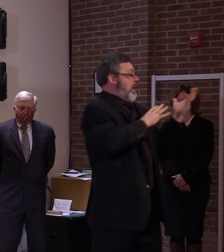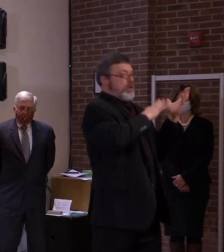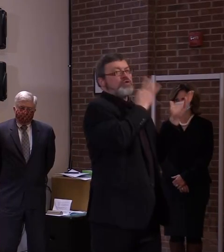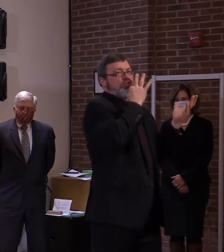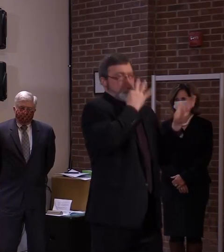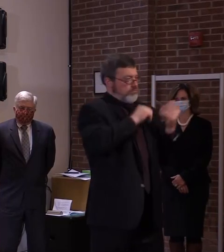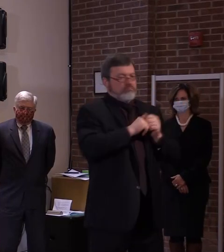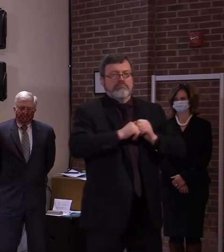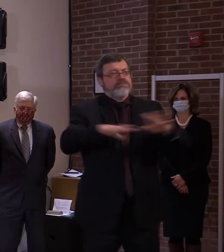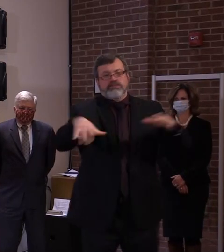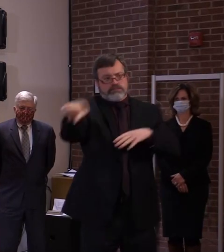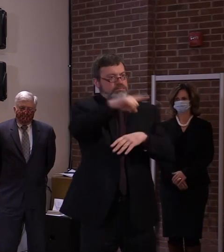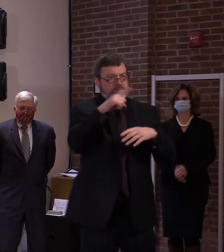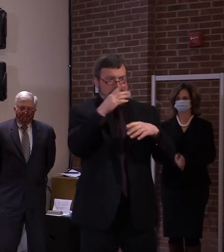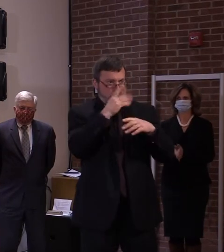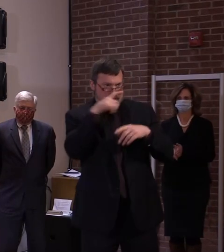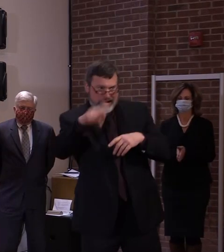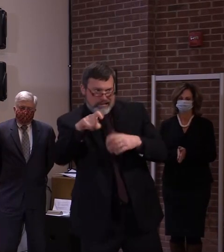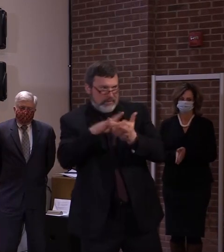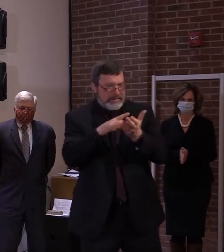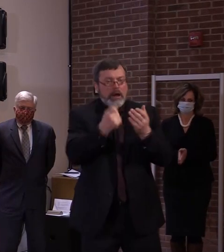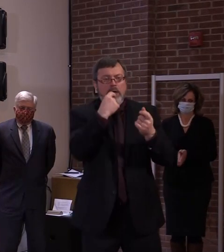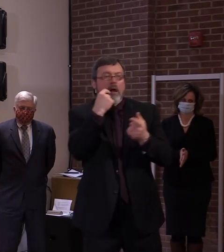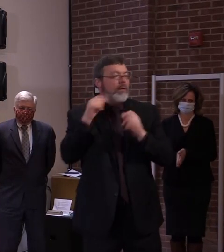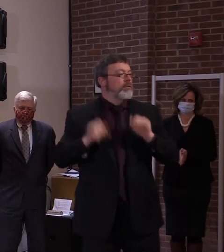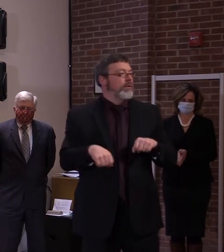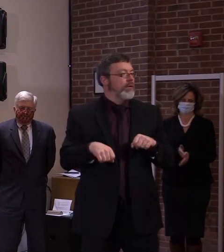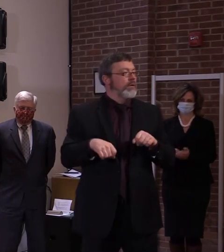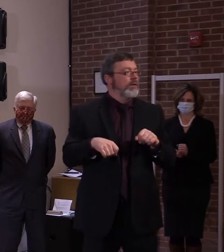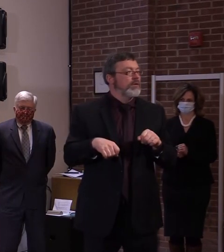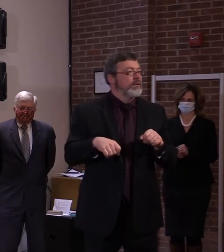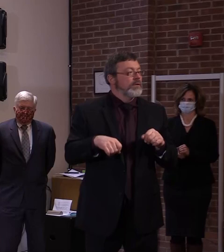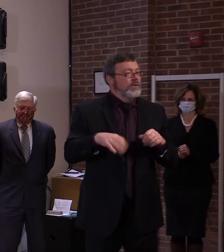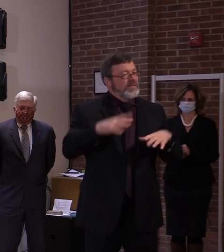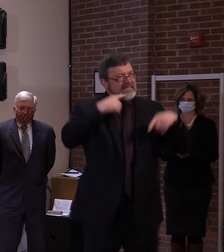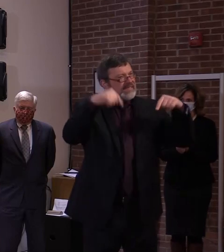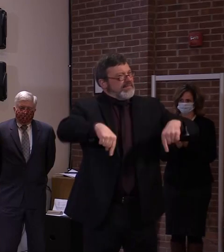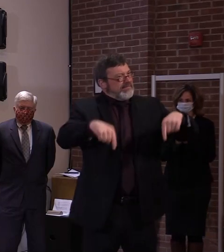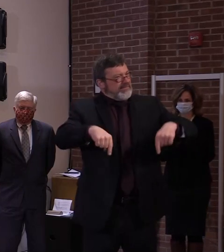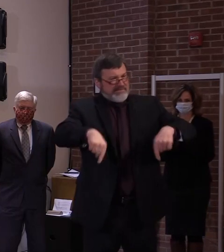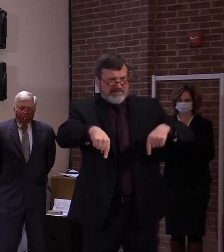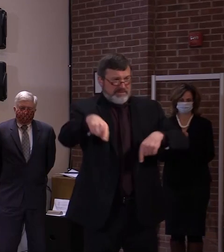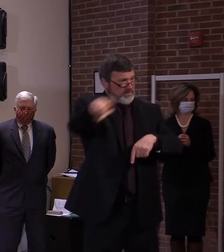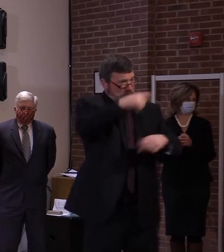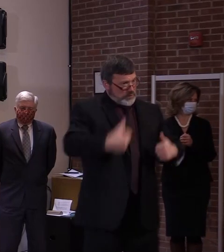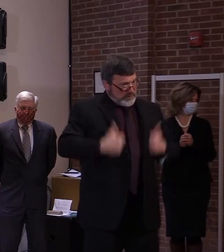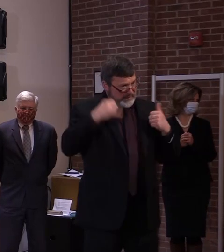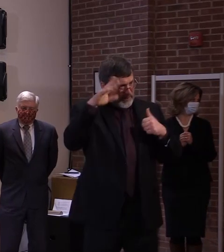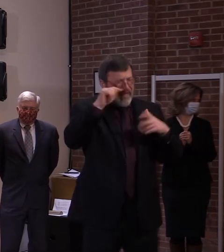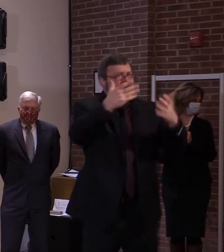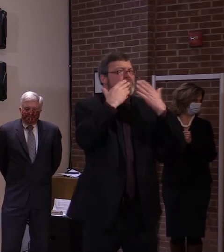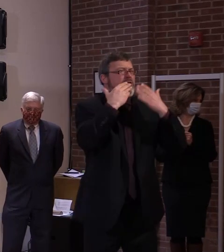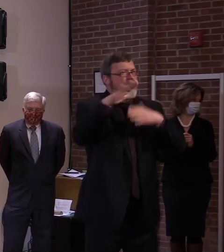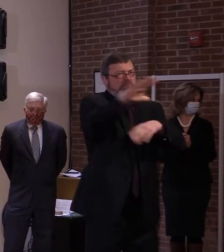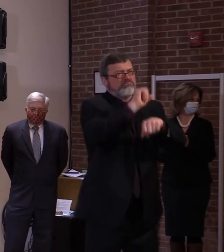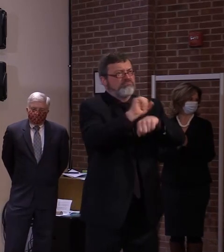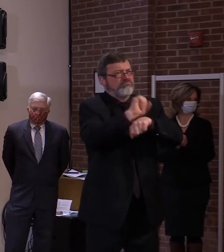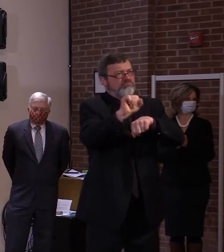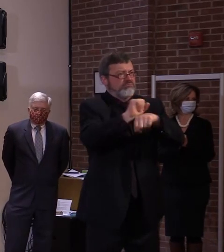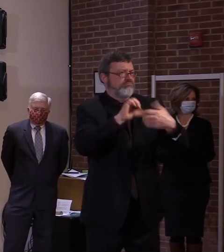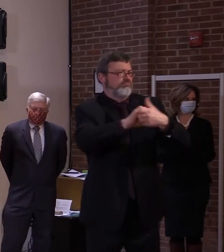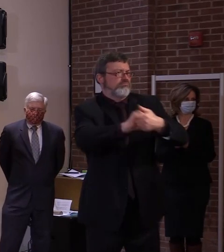Vermonters, as I have many times before, for being such wonderful partners with us all as we work day to day in